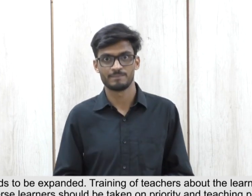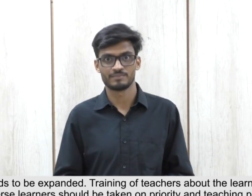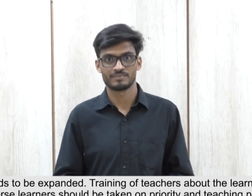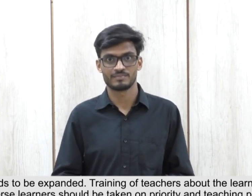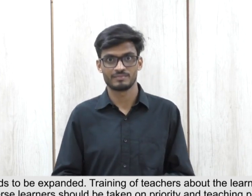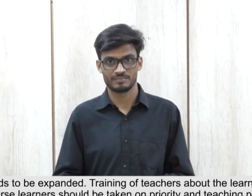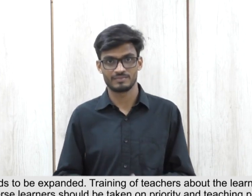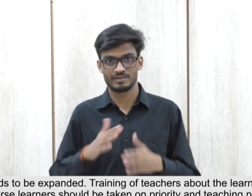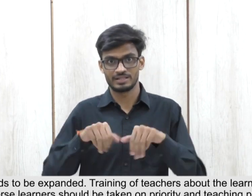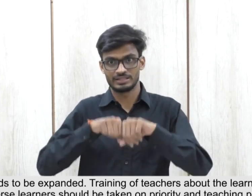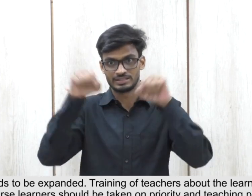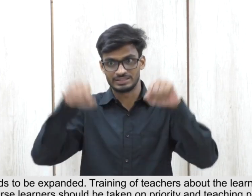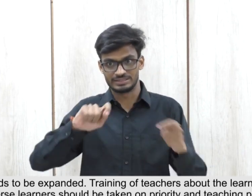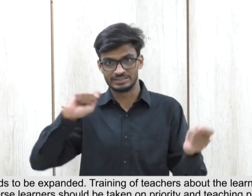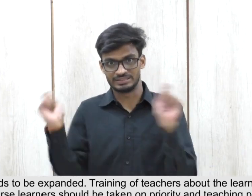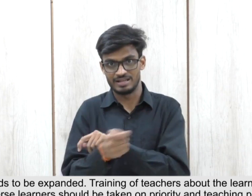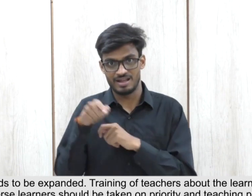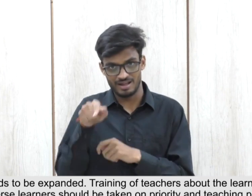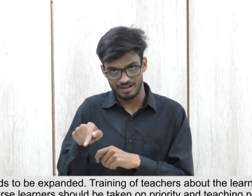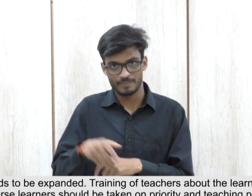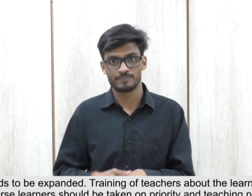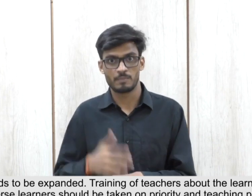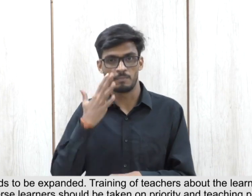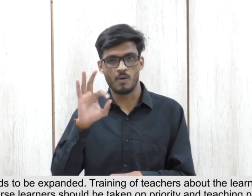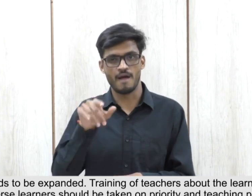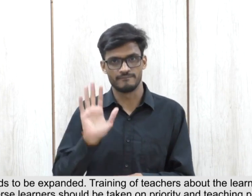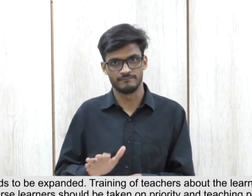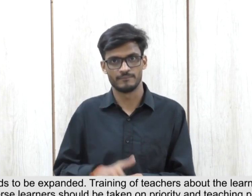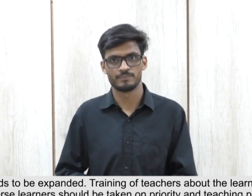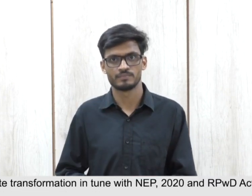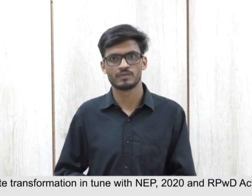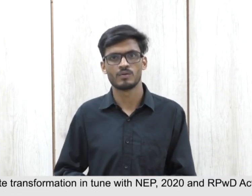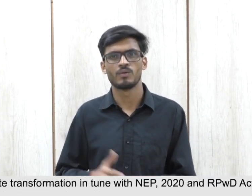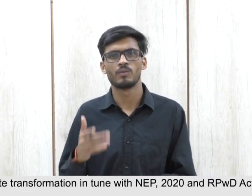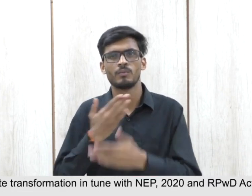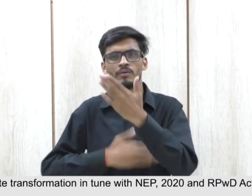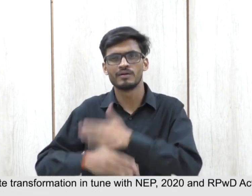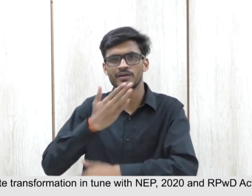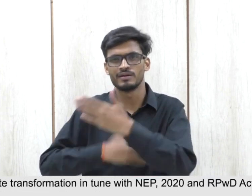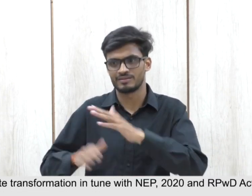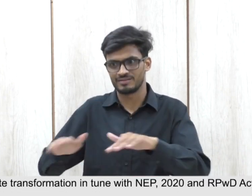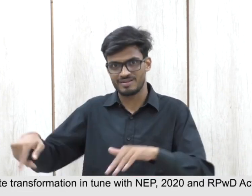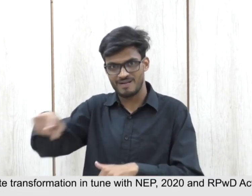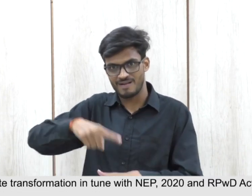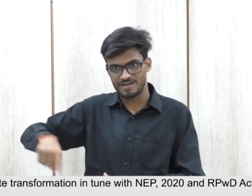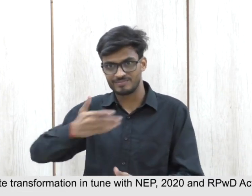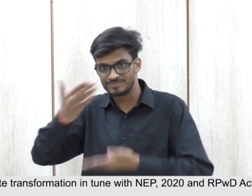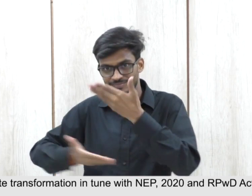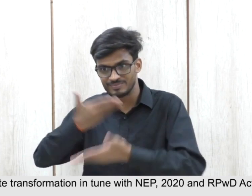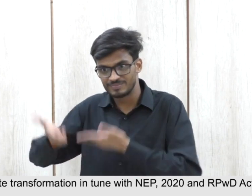on priority, and teaching practices needs complete transformation in